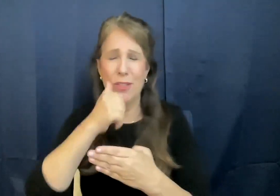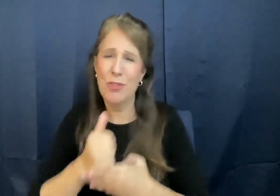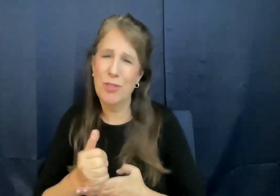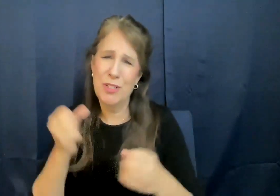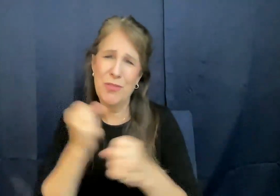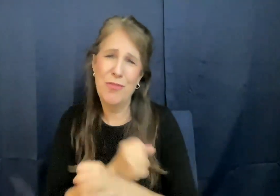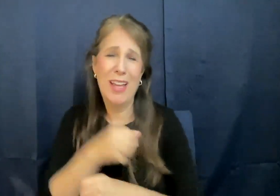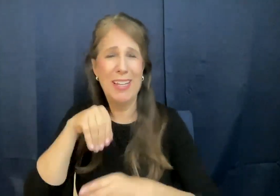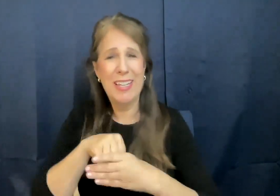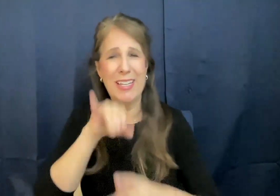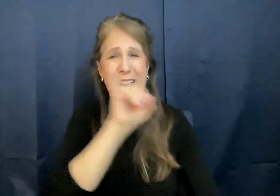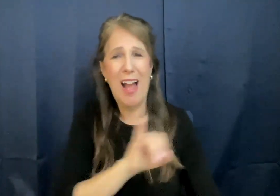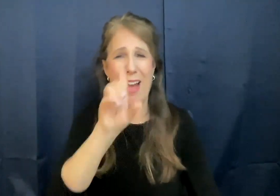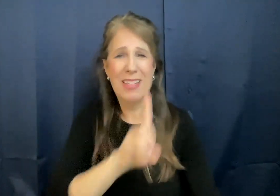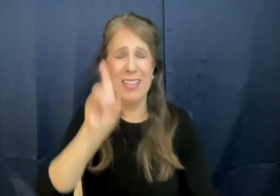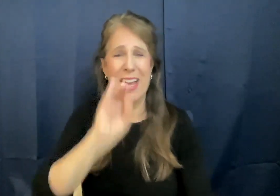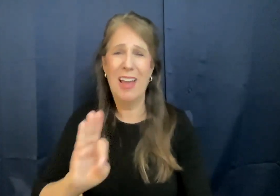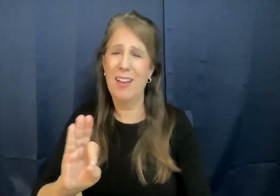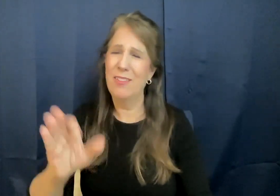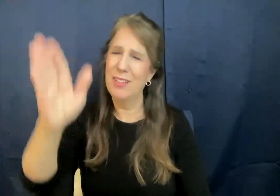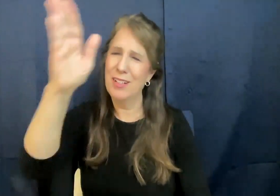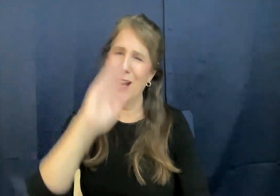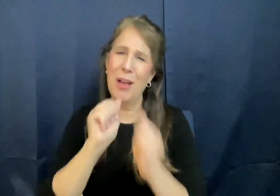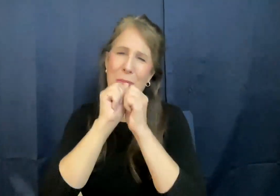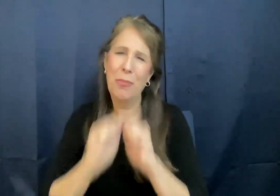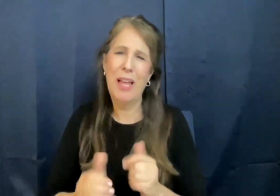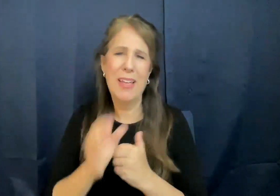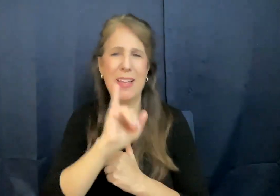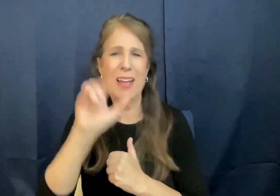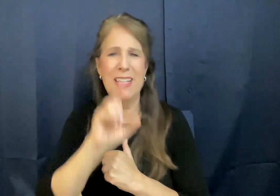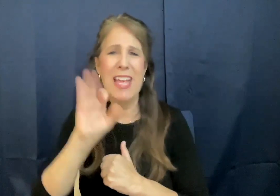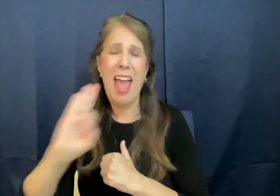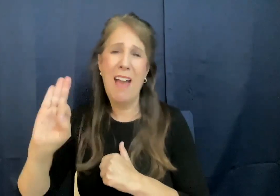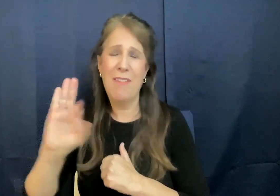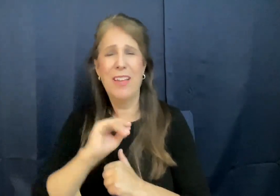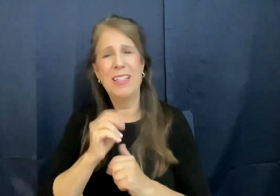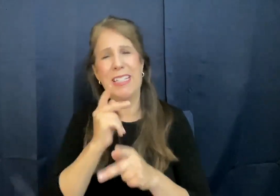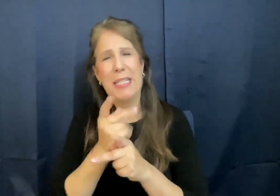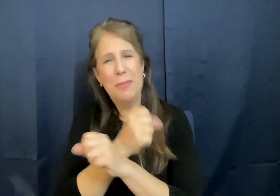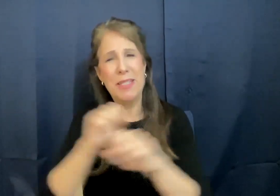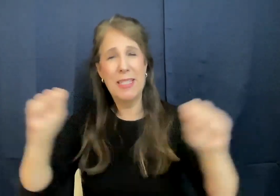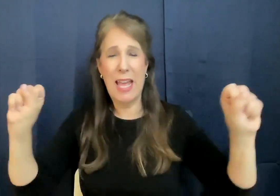May God bless them and keep them. HaKadosh Baruch Hu yishmor v'yatzil et chayaleinu.